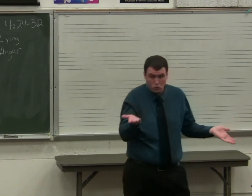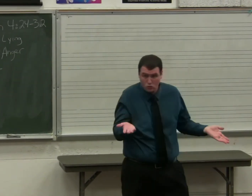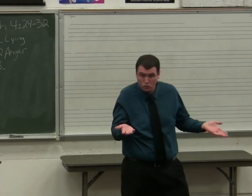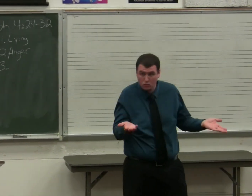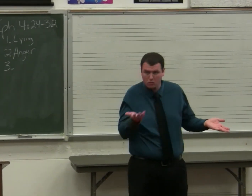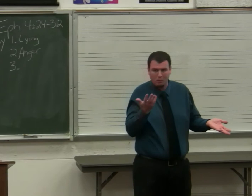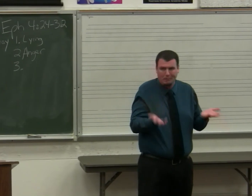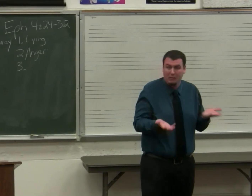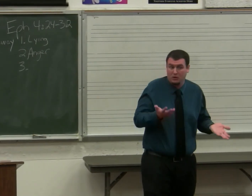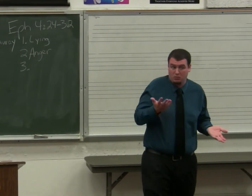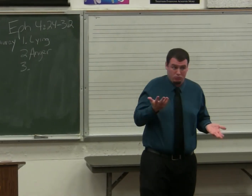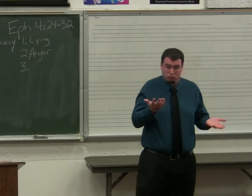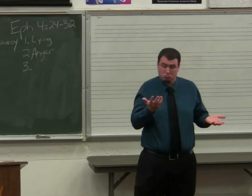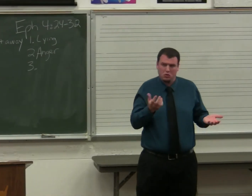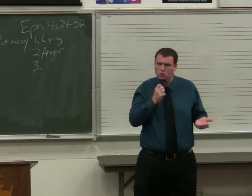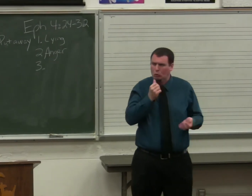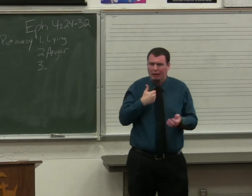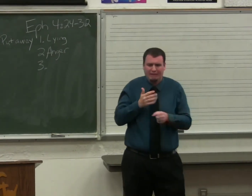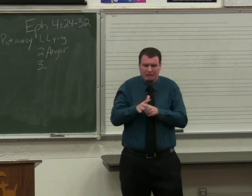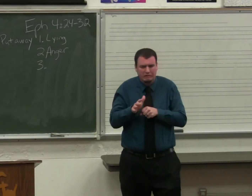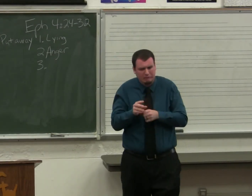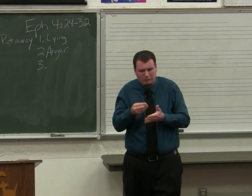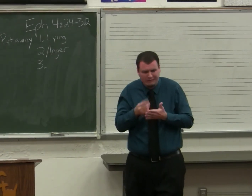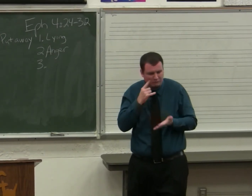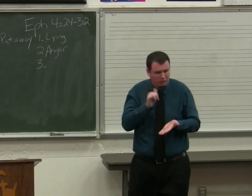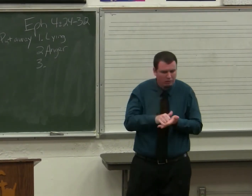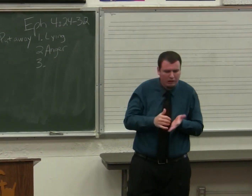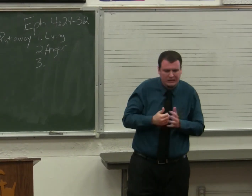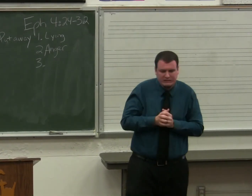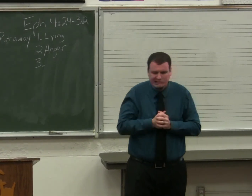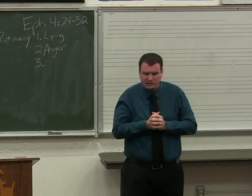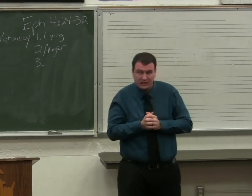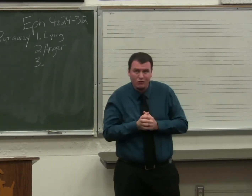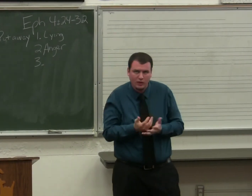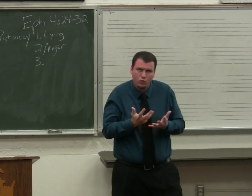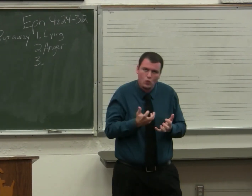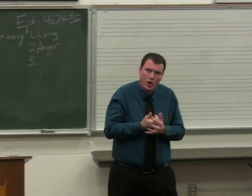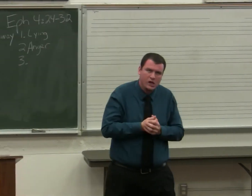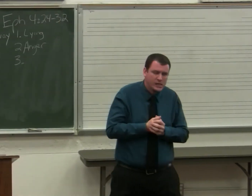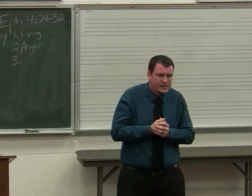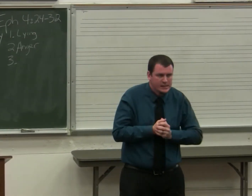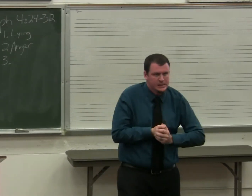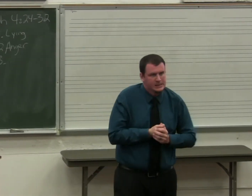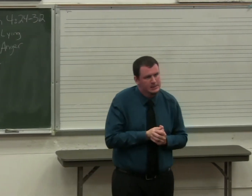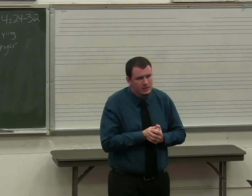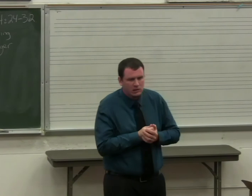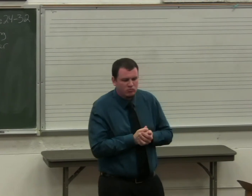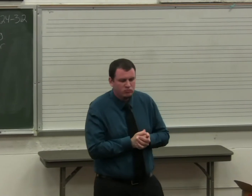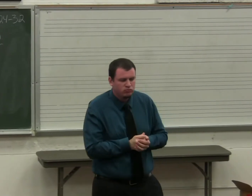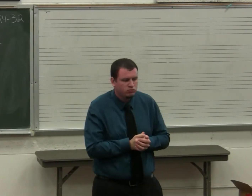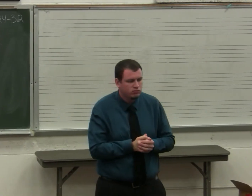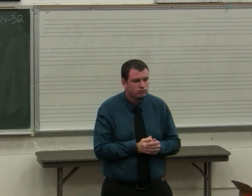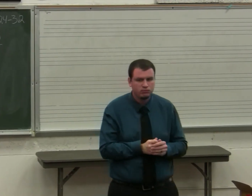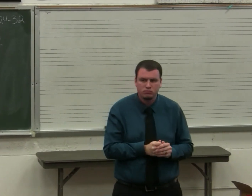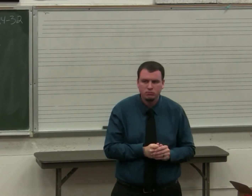I don't know what you struggle with, or maybe you think, I don't have enough money for that, but I really do want